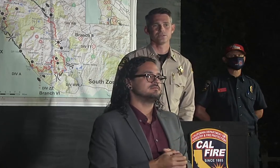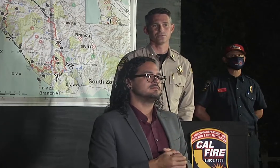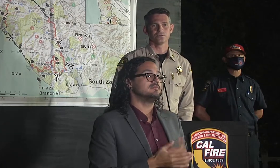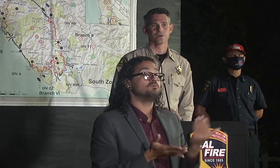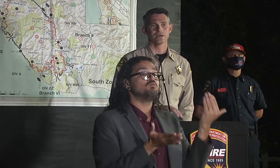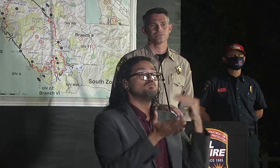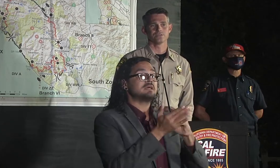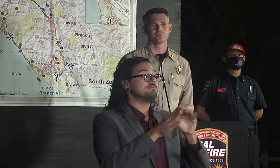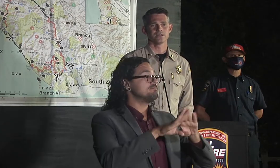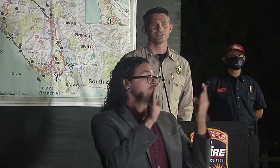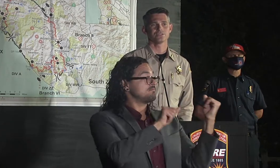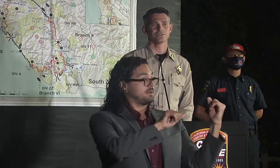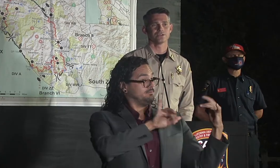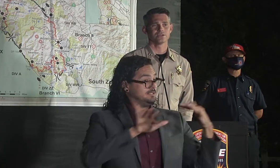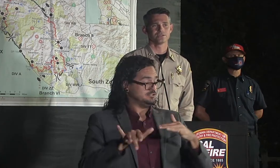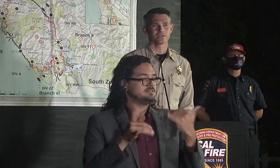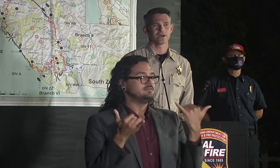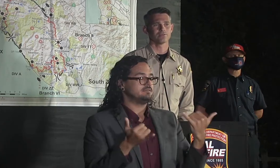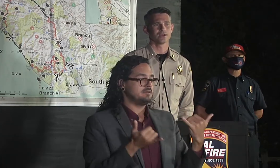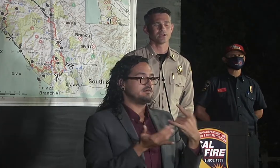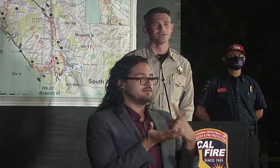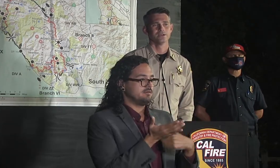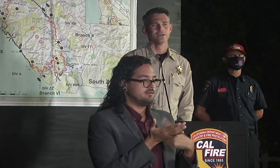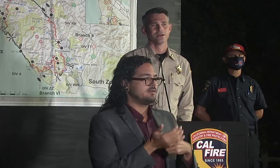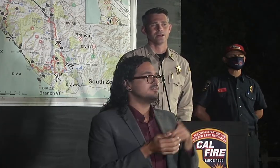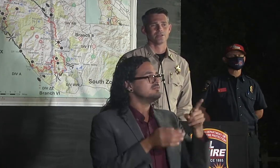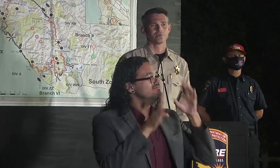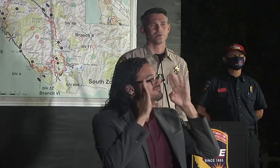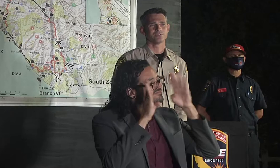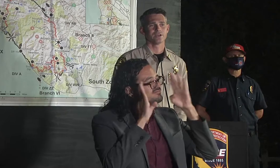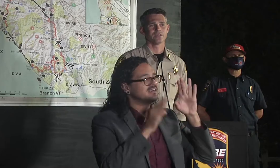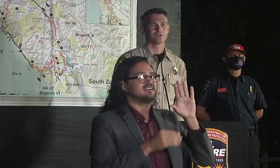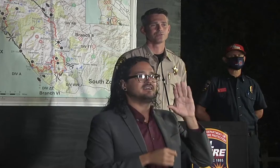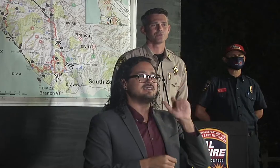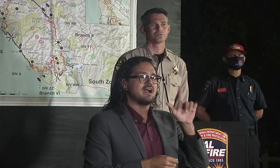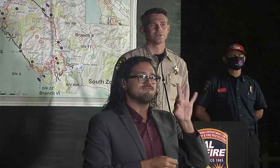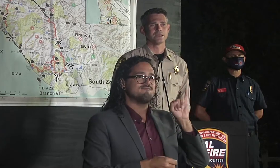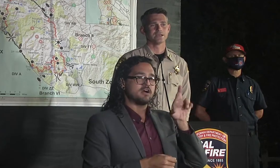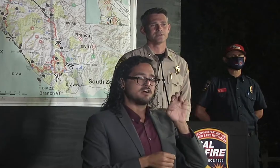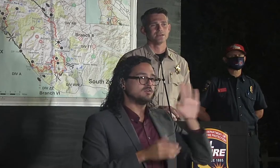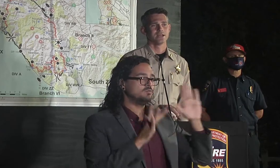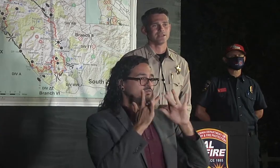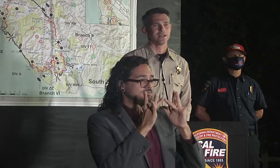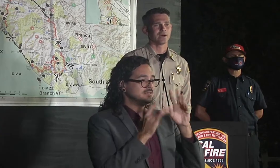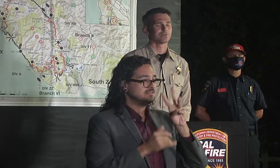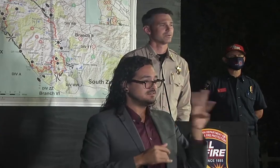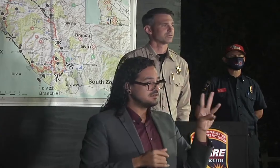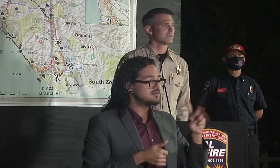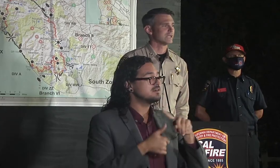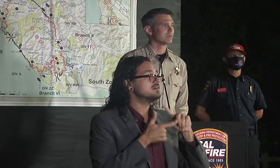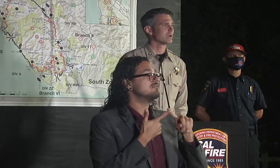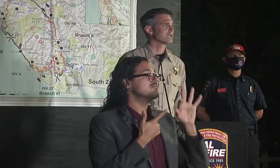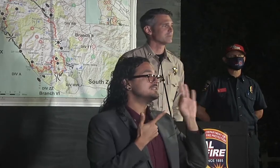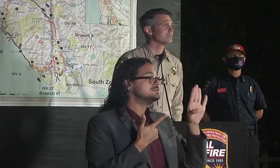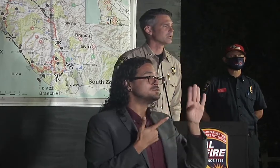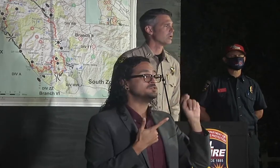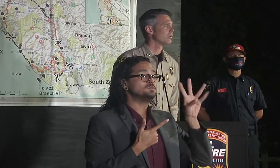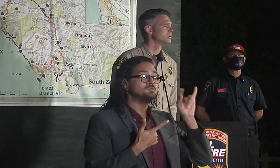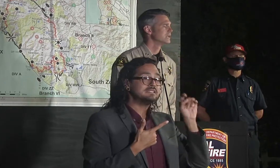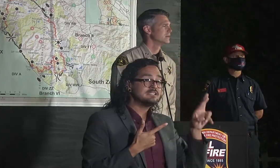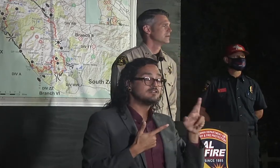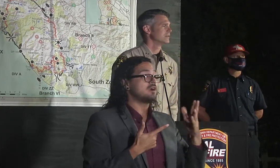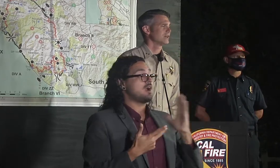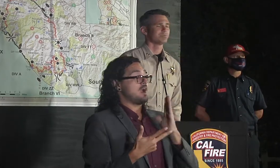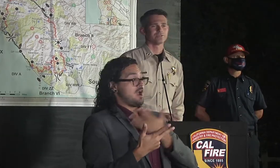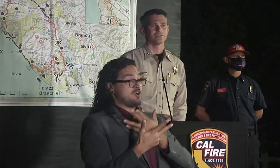stress to you to just pay attention to Cal Fire, their website, their social media, and then our social media. We want to get people